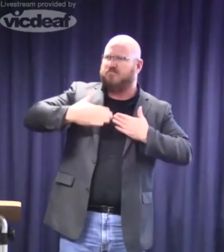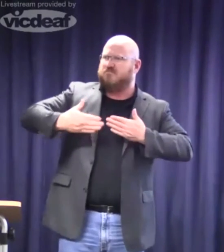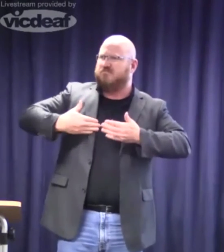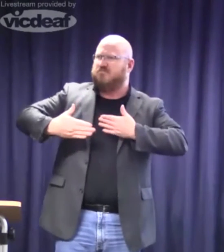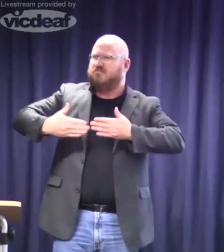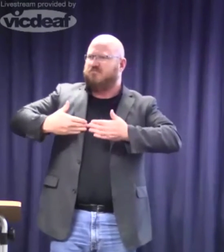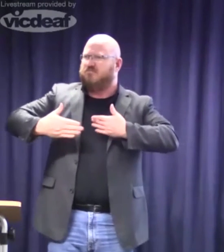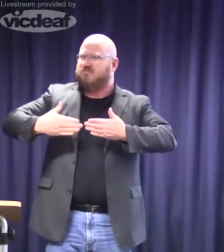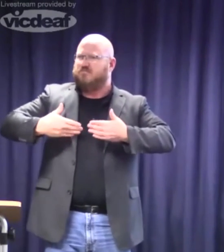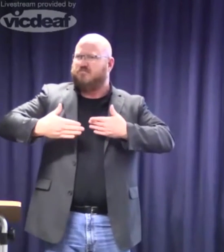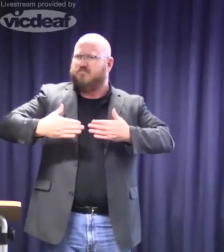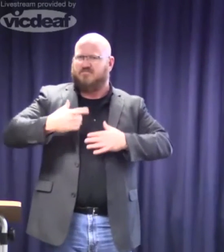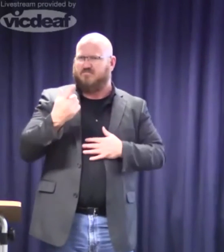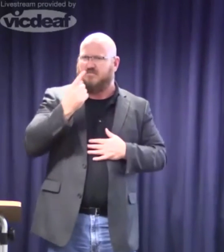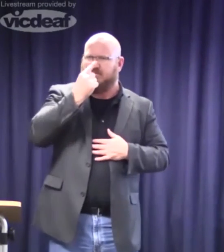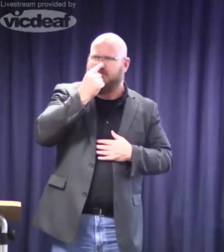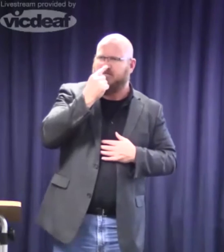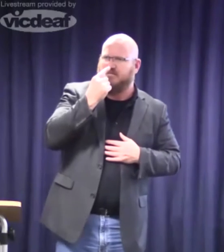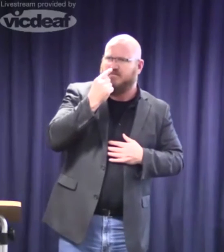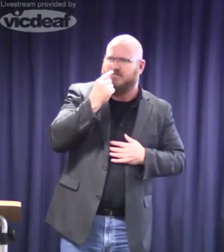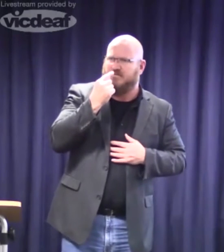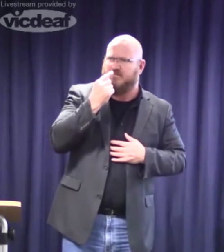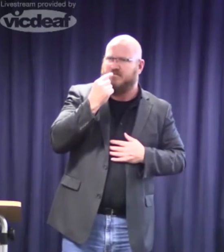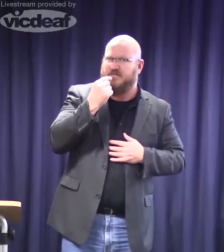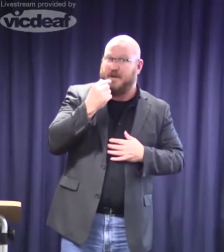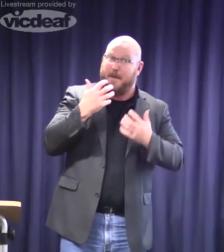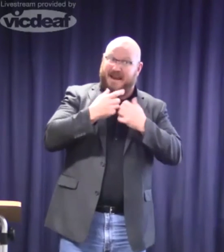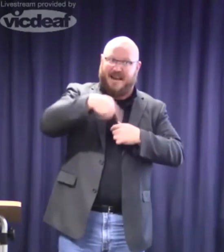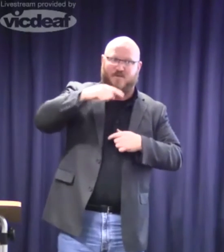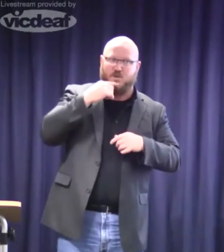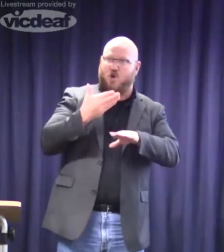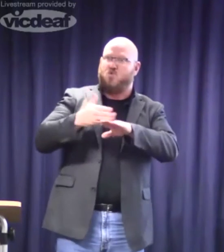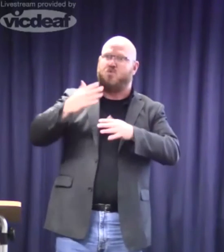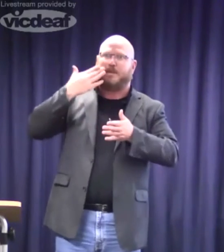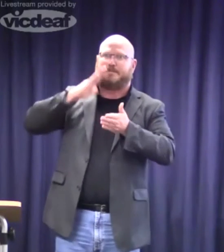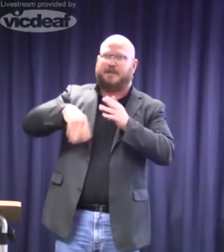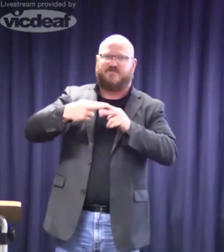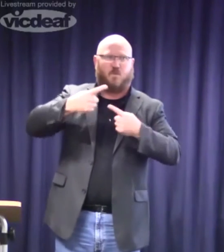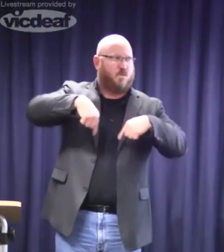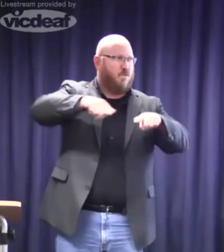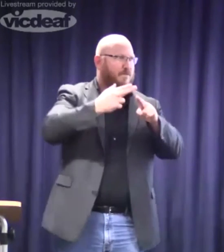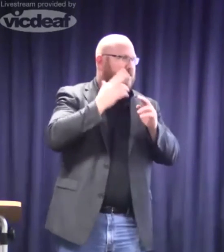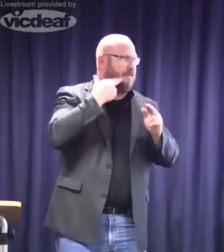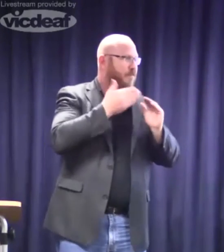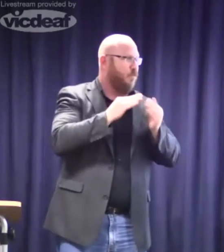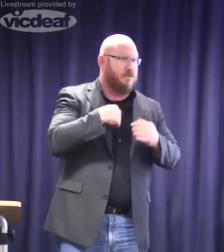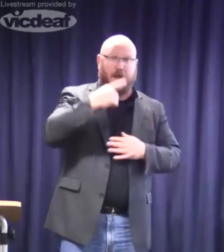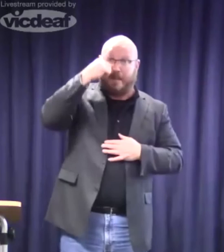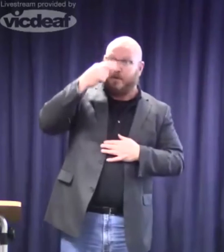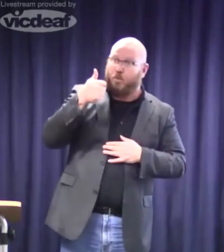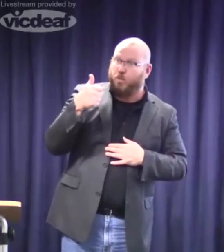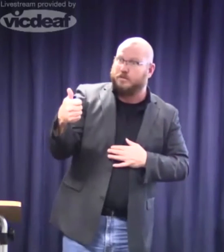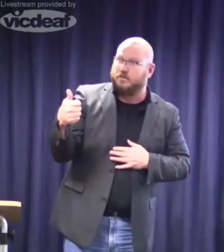severe disabilities. The other 80% would be where deaf people fall in, who can self-manage their